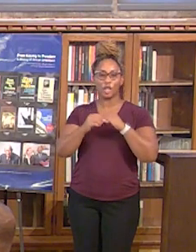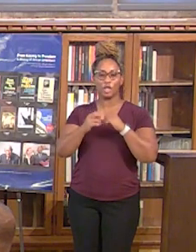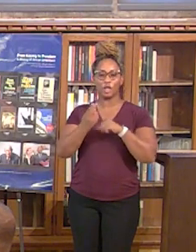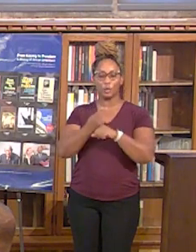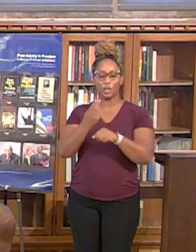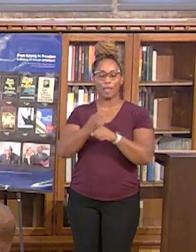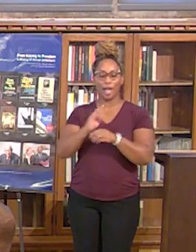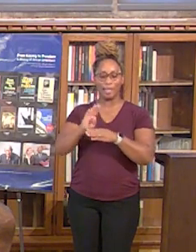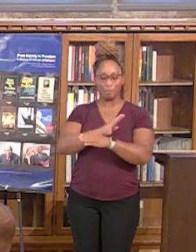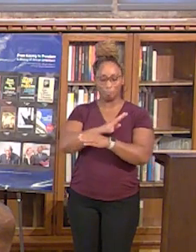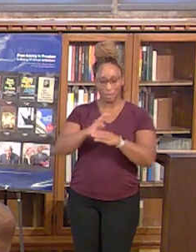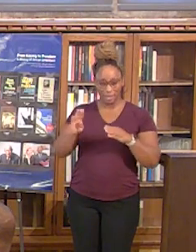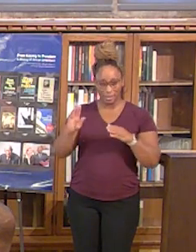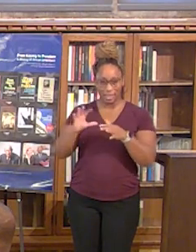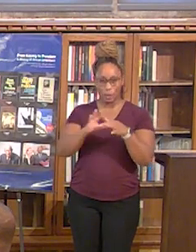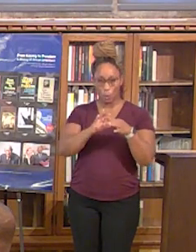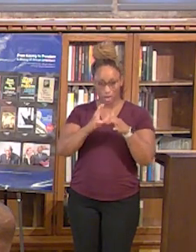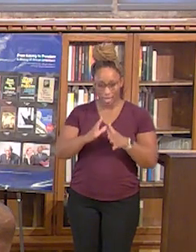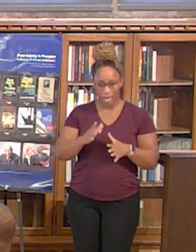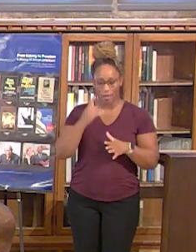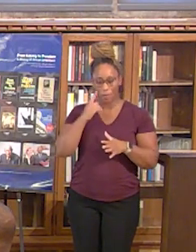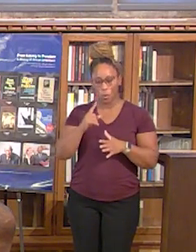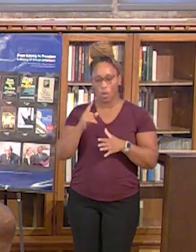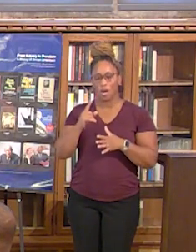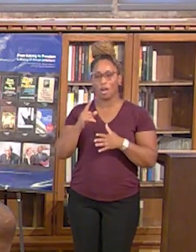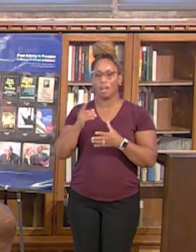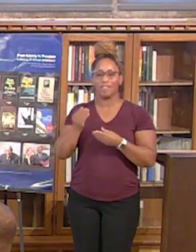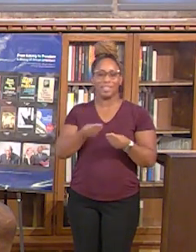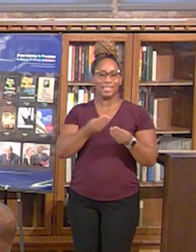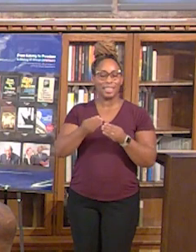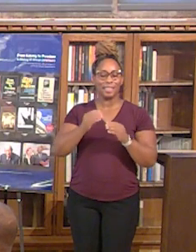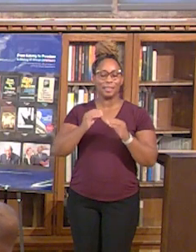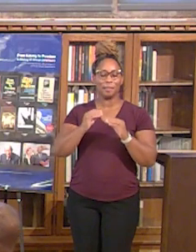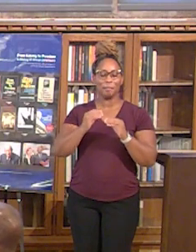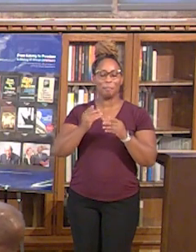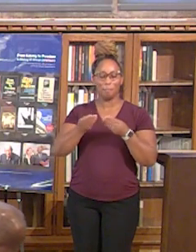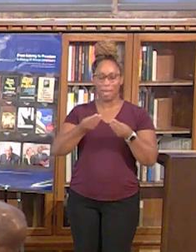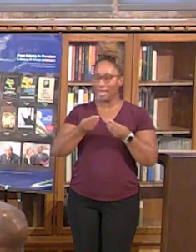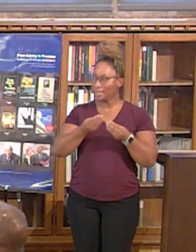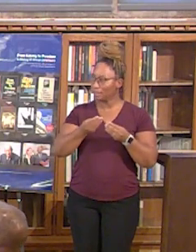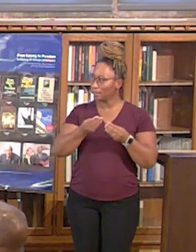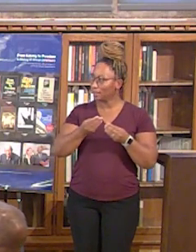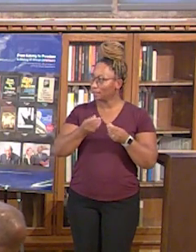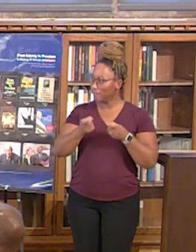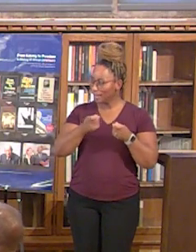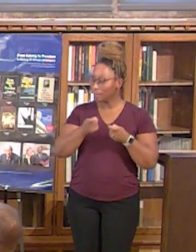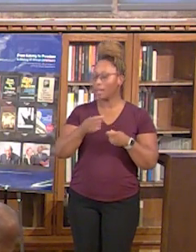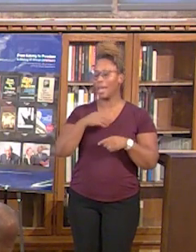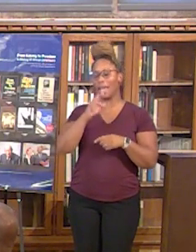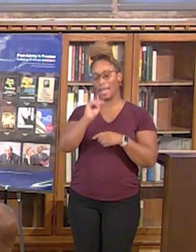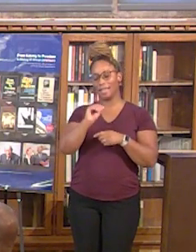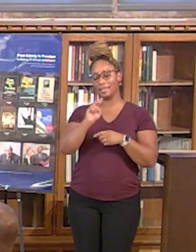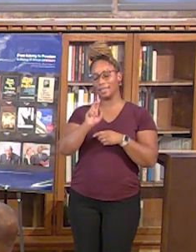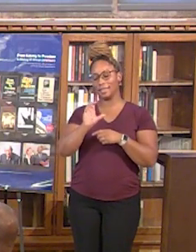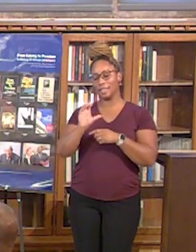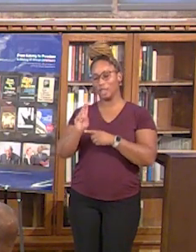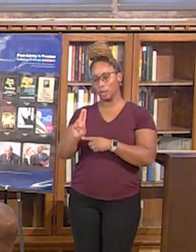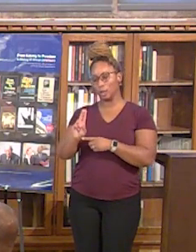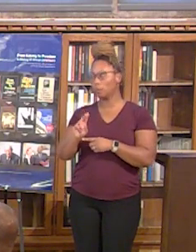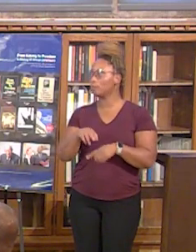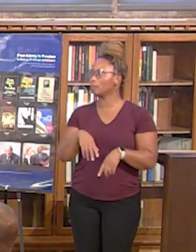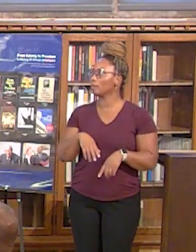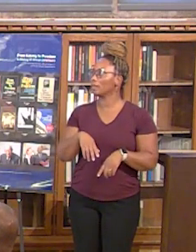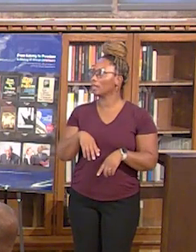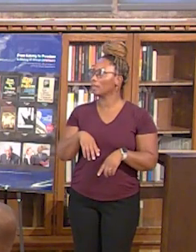Hub coordinator of the facilities management department at North Carolina Central University and I'll